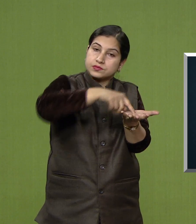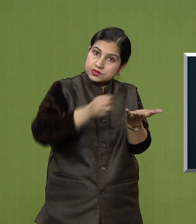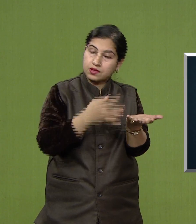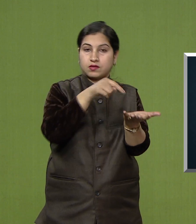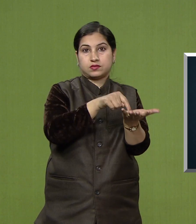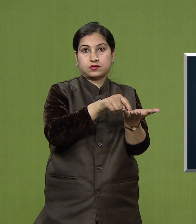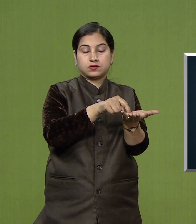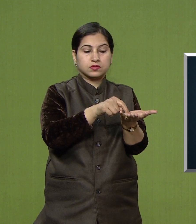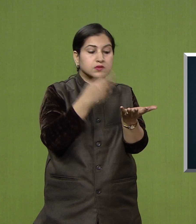the stain.